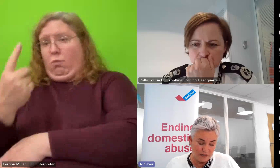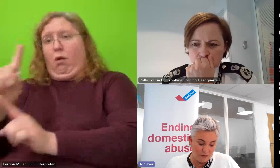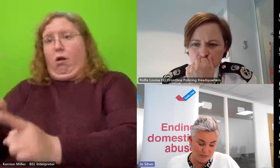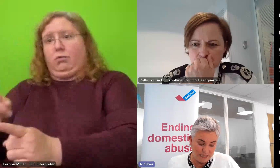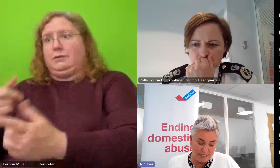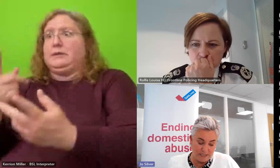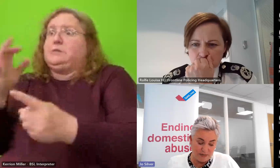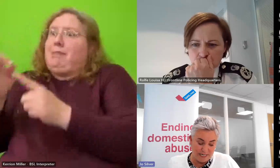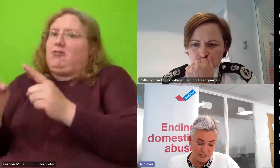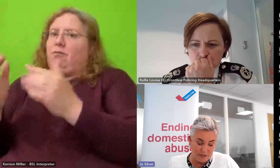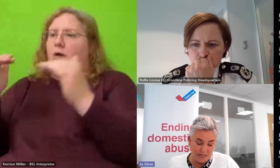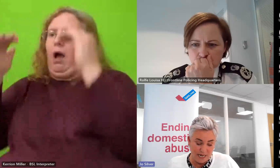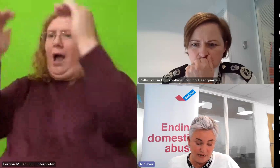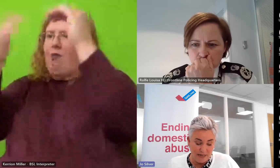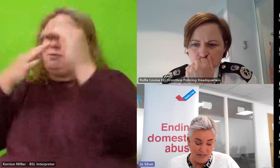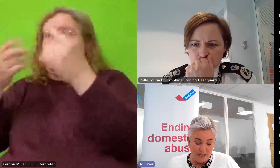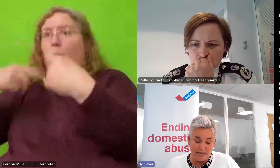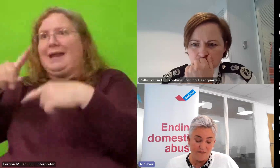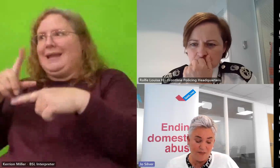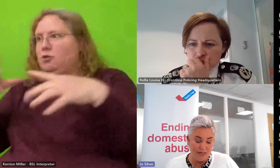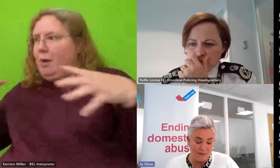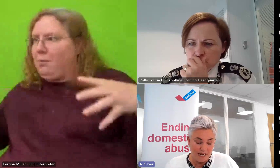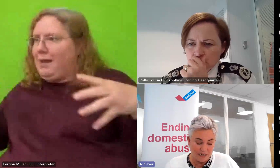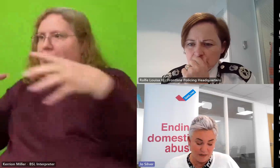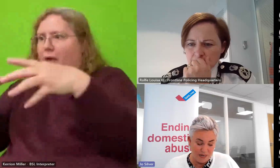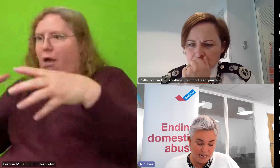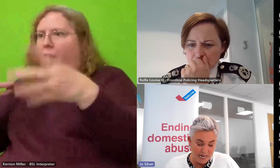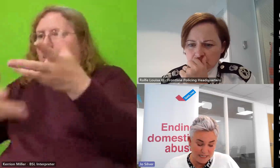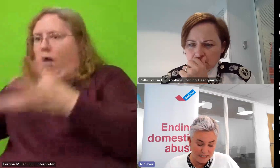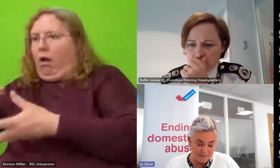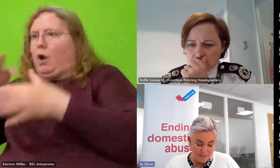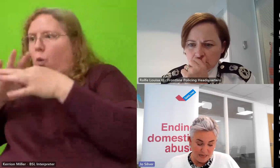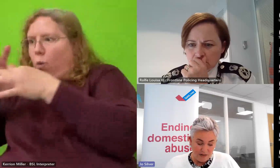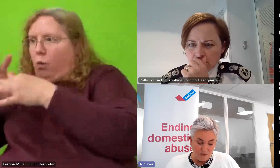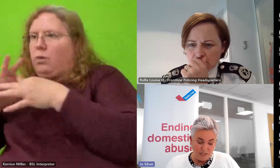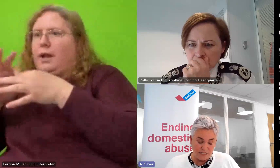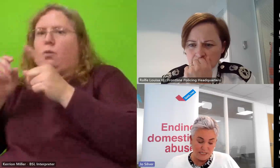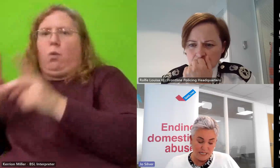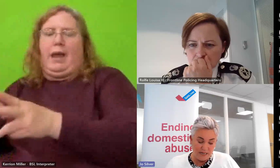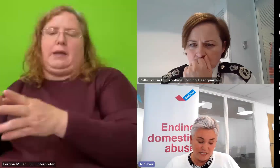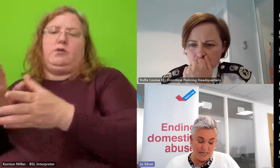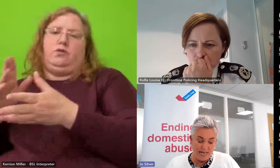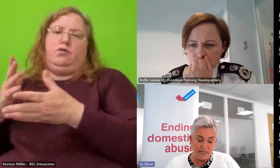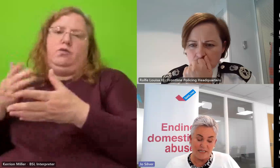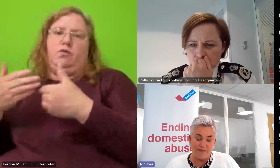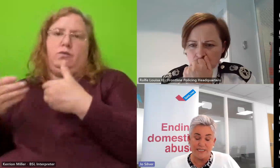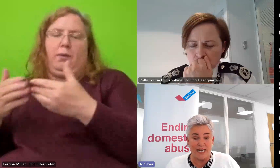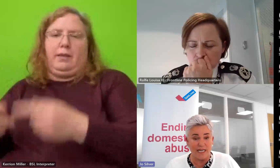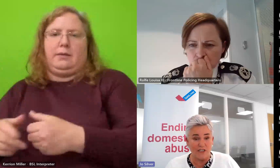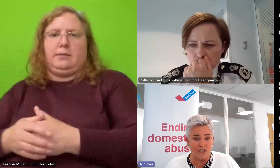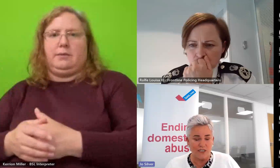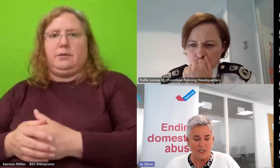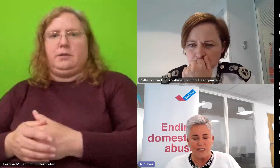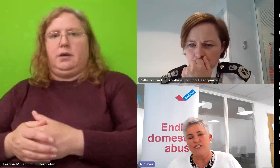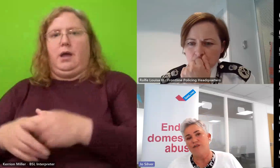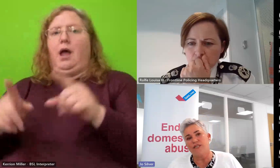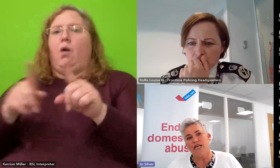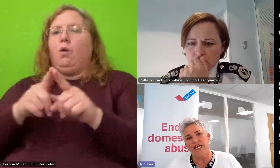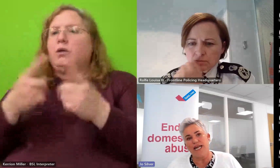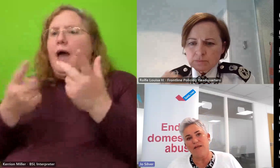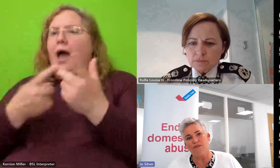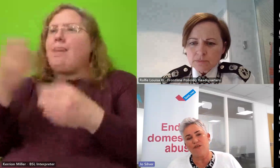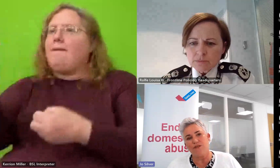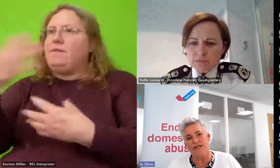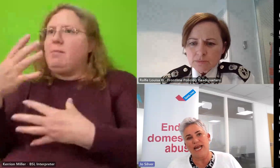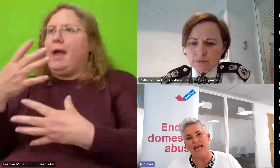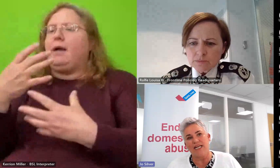together in a coordinated way to do that. The other feedback that we had was the length of the Dash. So